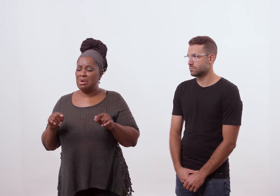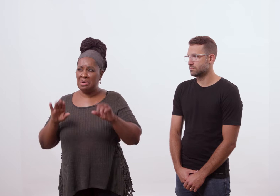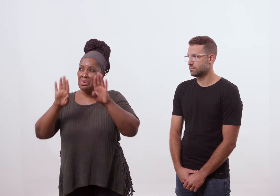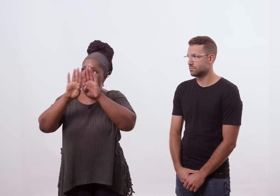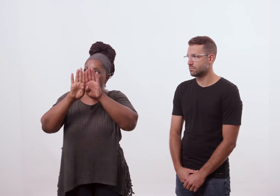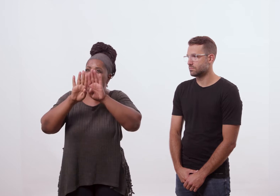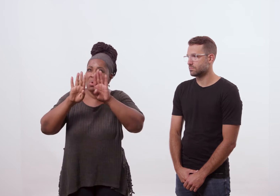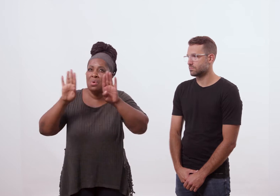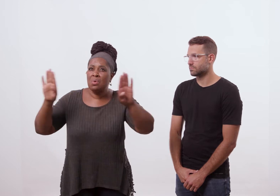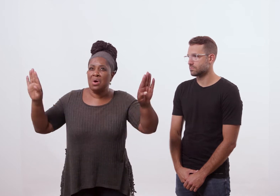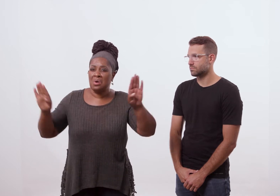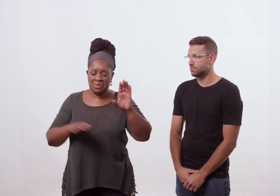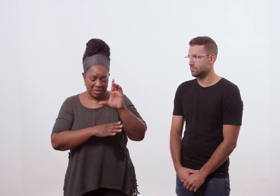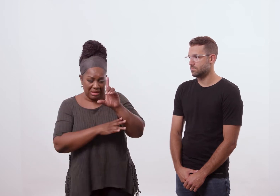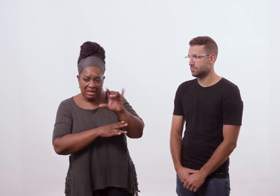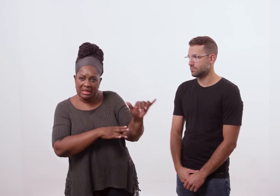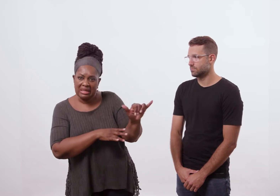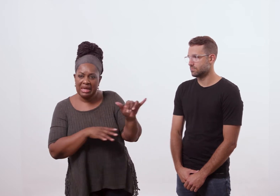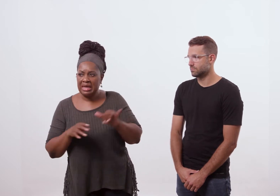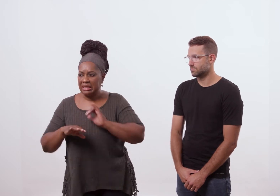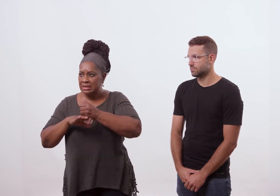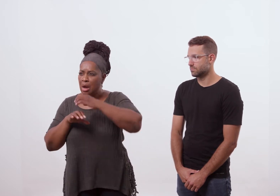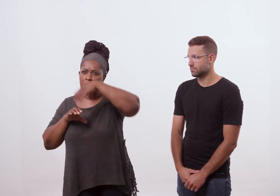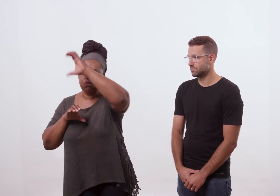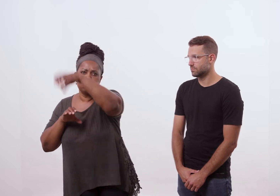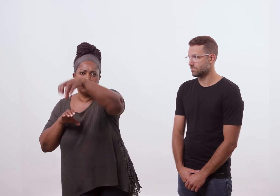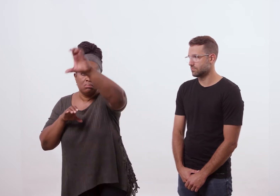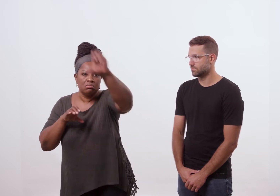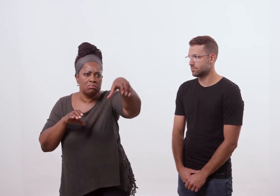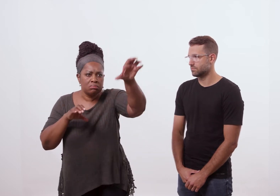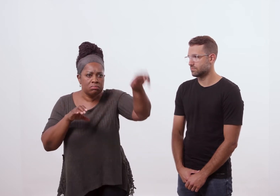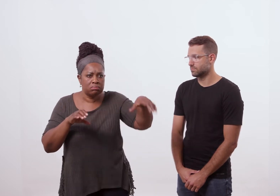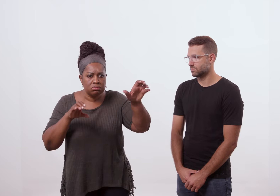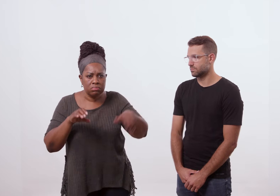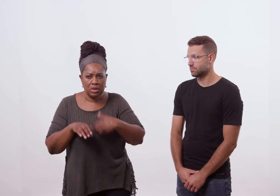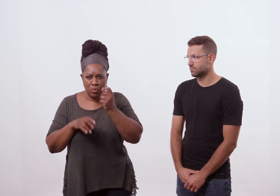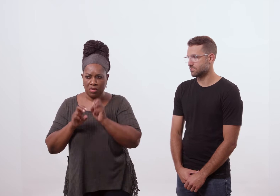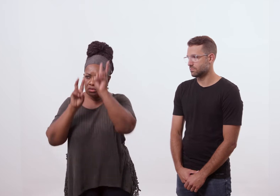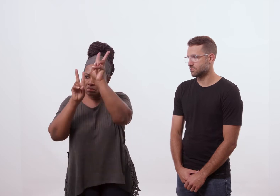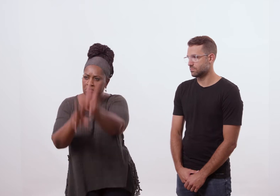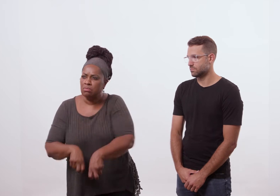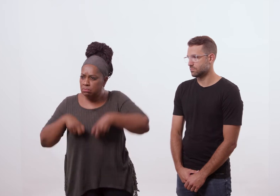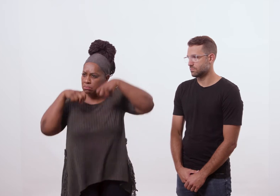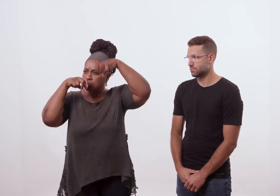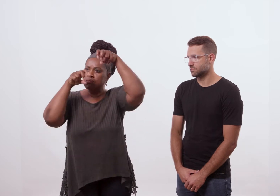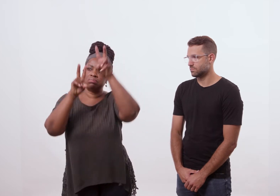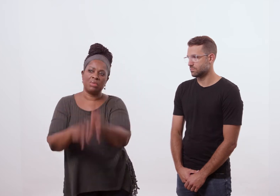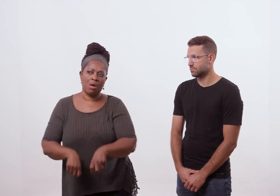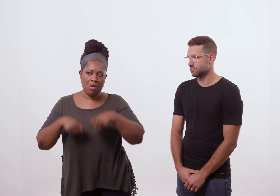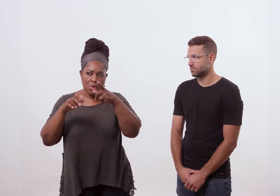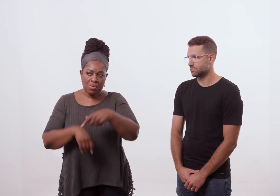clay-walled huts in a protective semicircle. The Wolfriders will soon learn the well